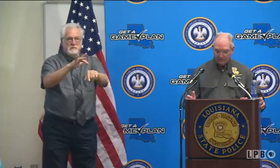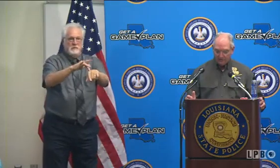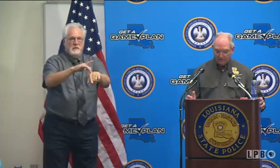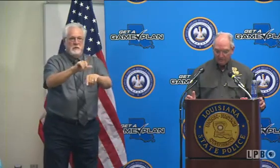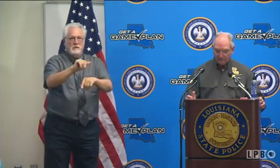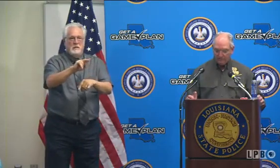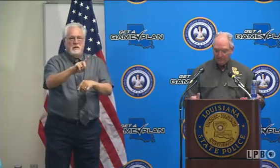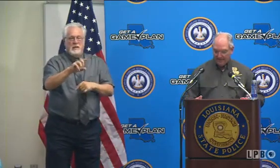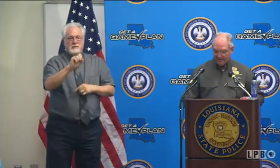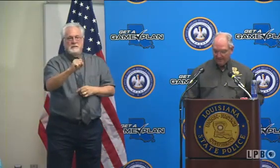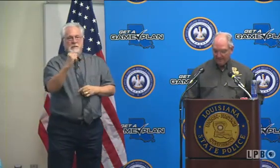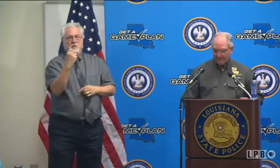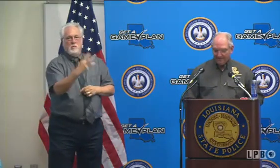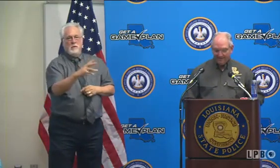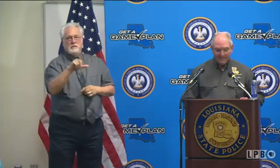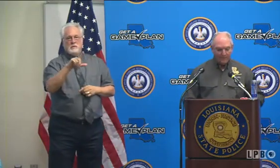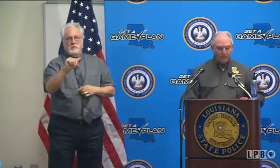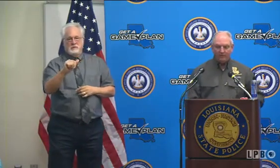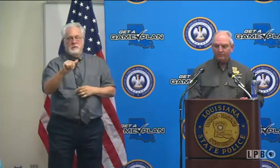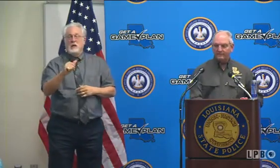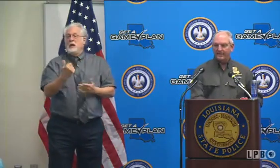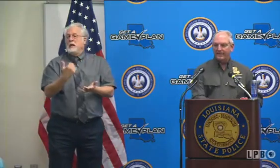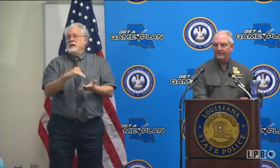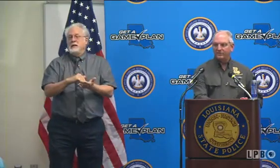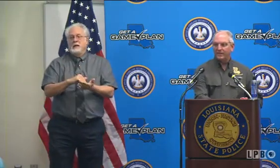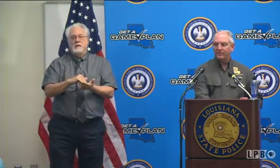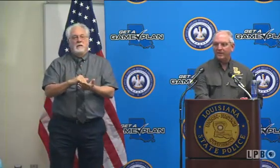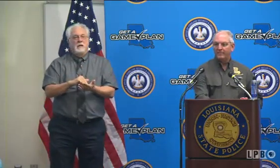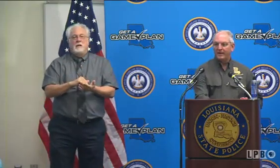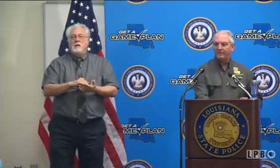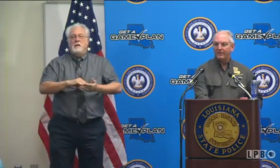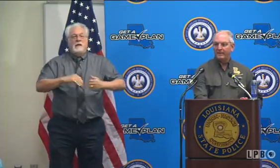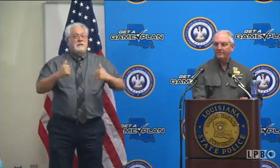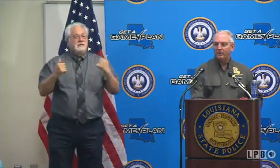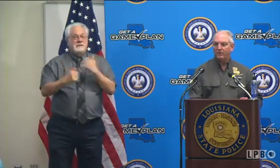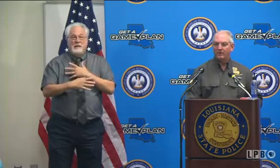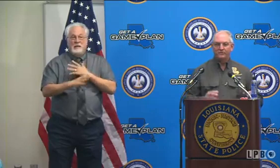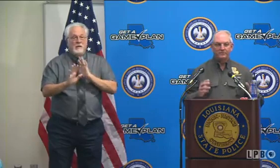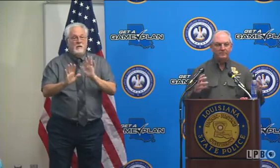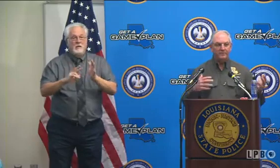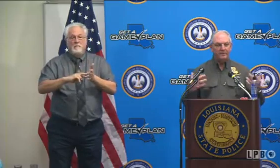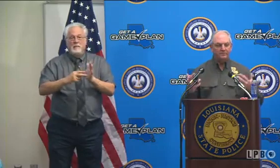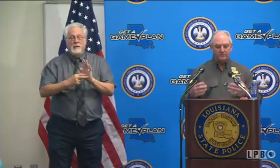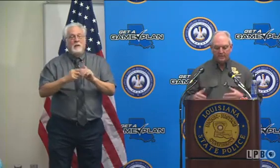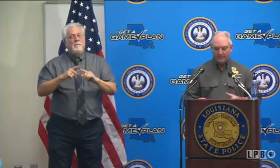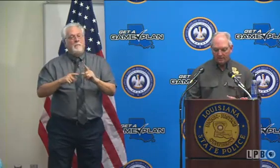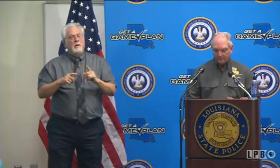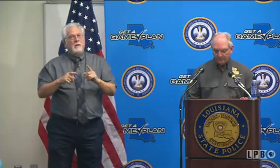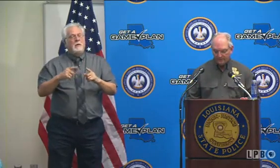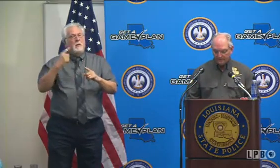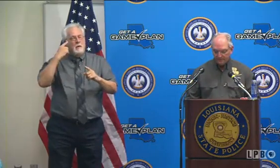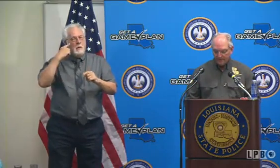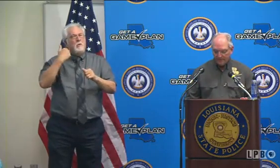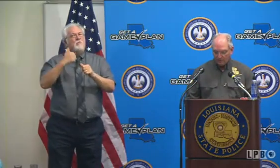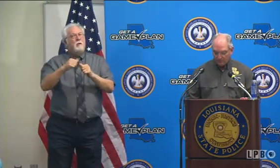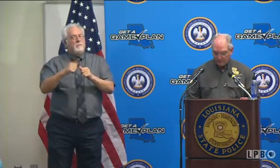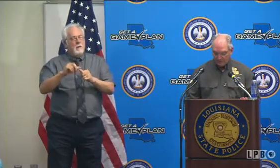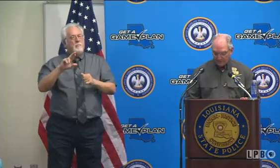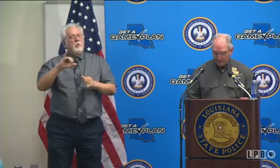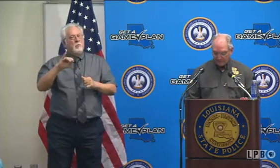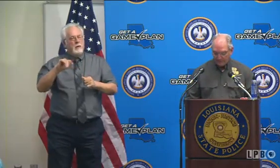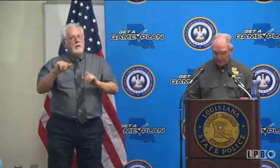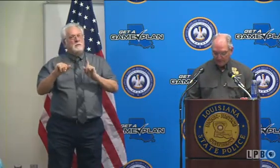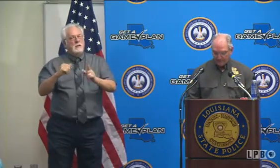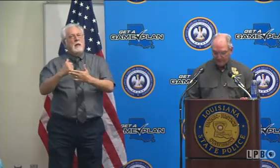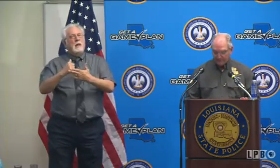in southwest Louisiana. And again, we don't say that to scare anybody, but that point of reference sometimes helps in order to